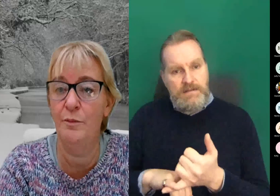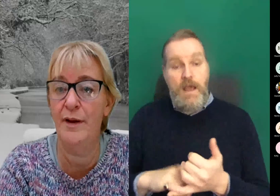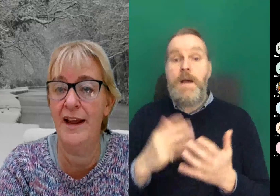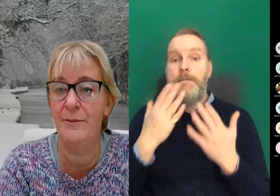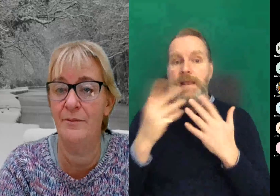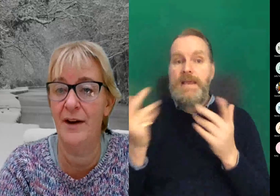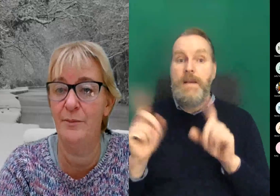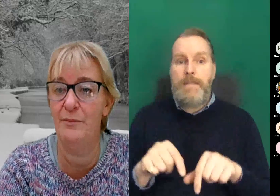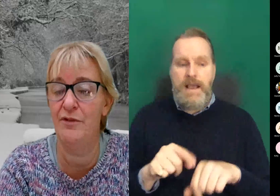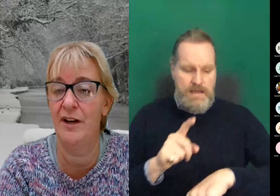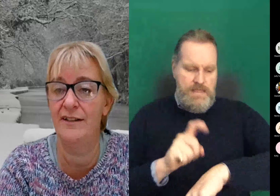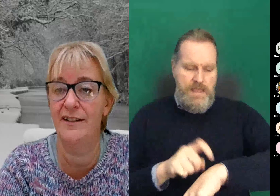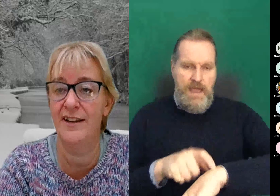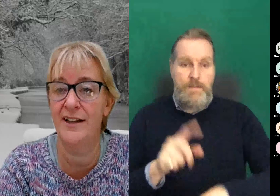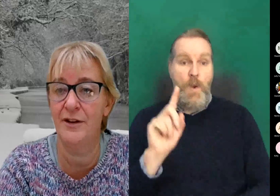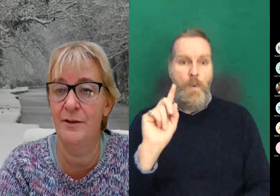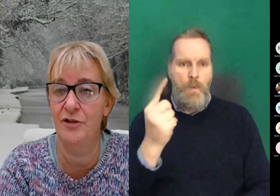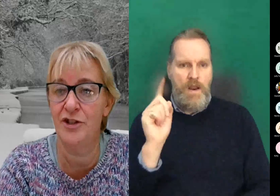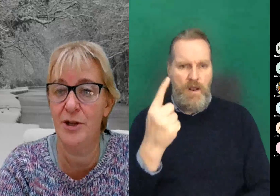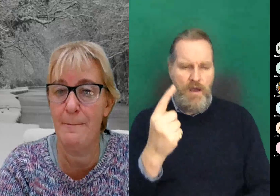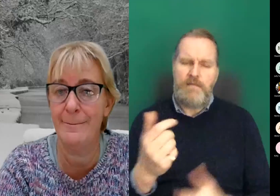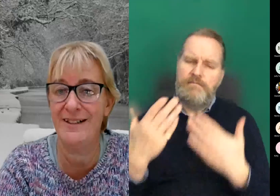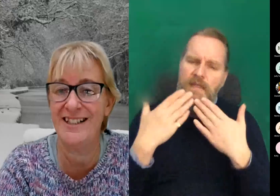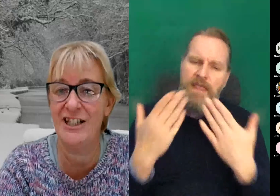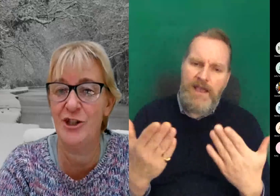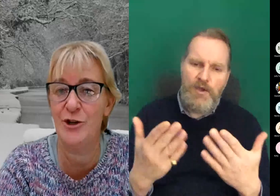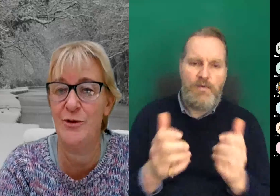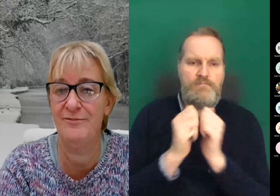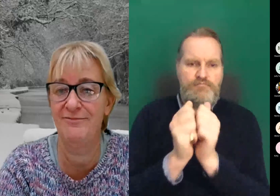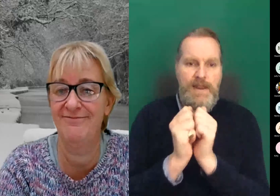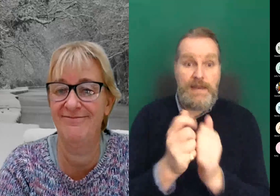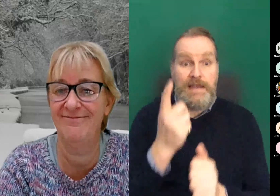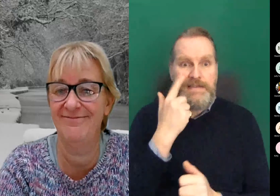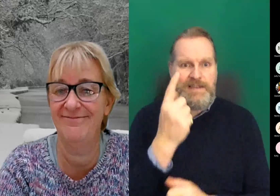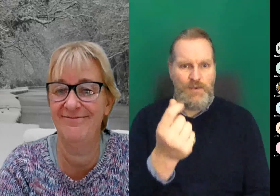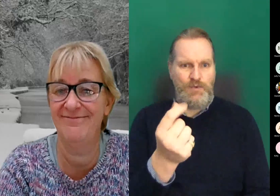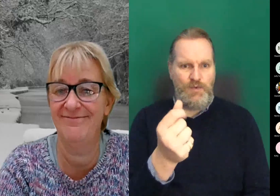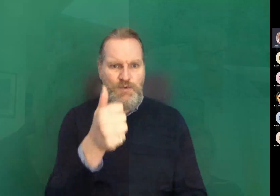back at 1 p.m, that'd be brilliant. Thanks very much. I'll see you soon.